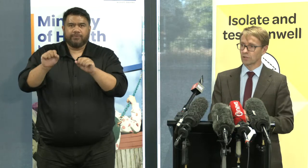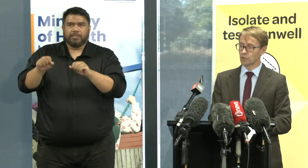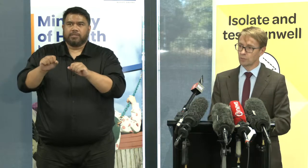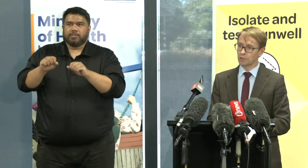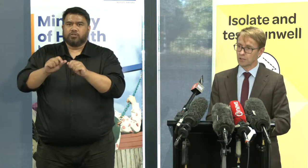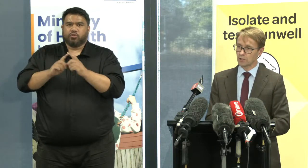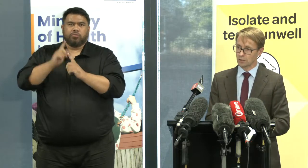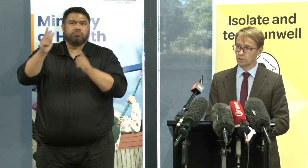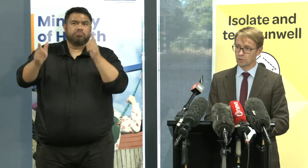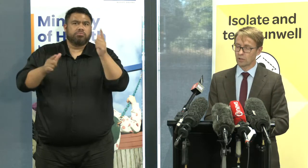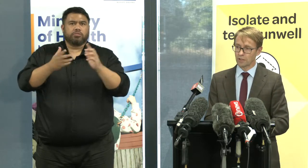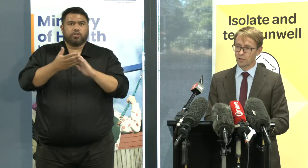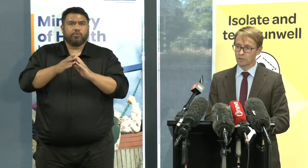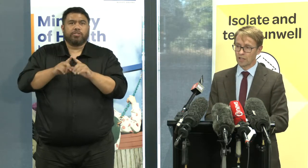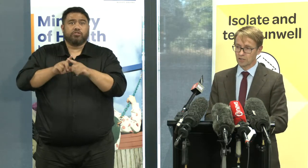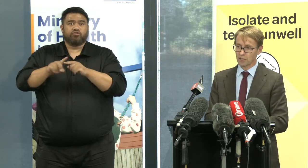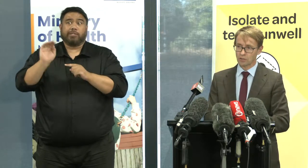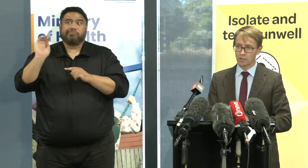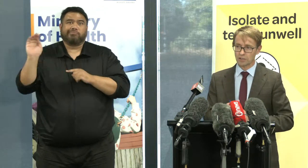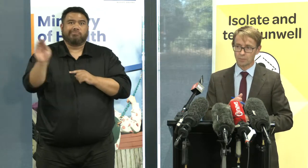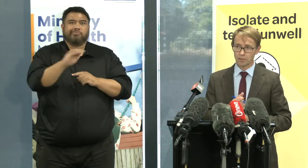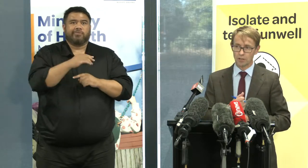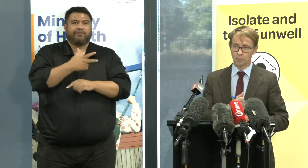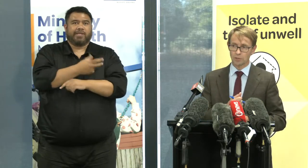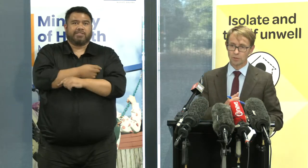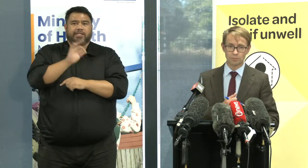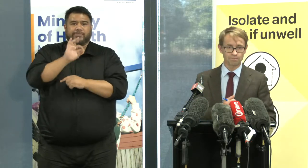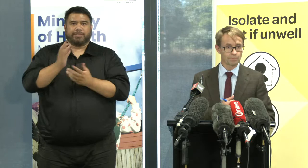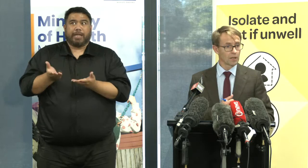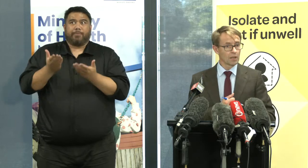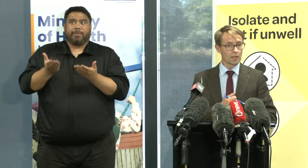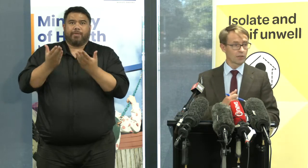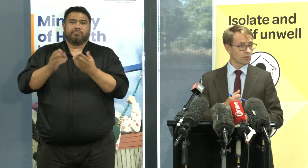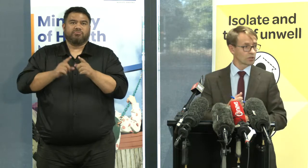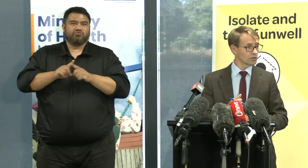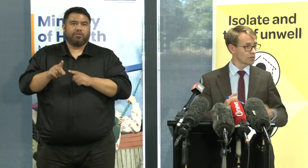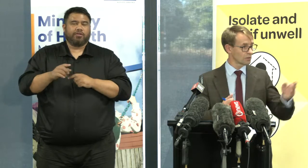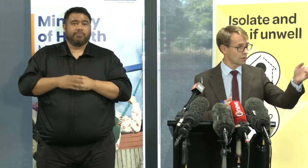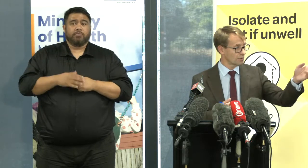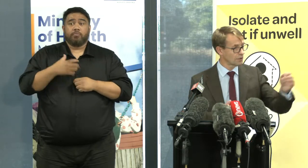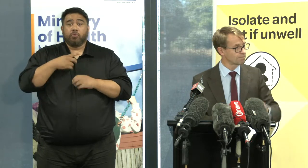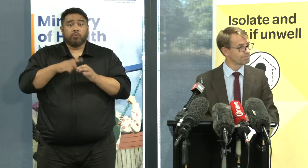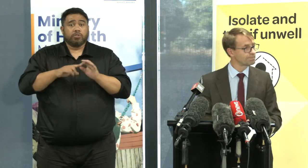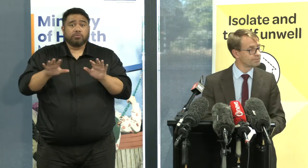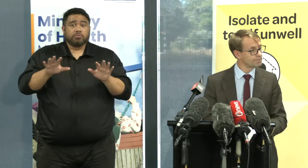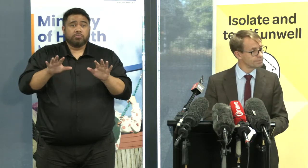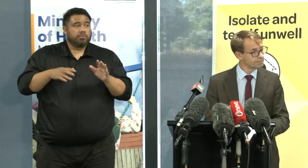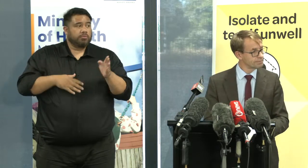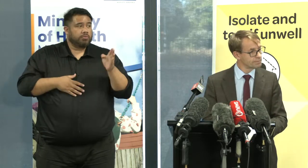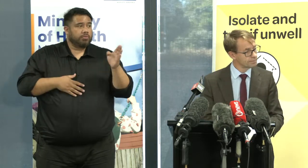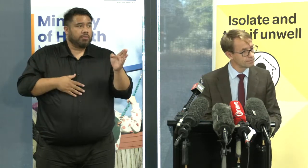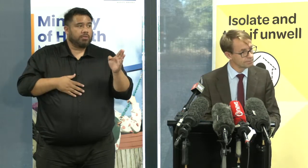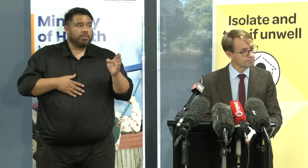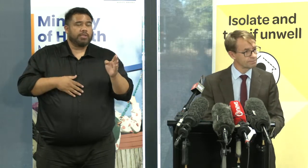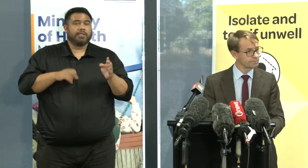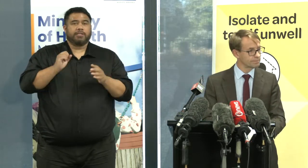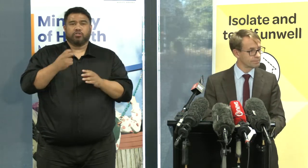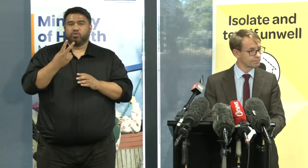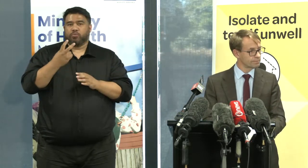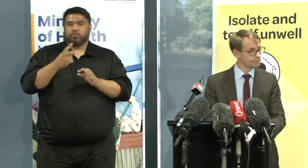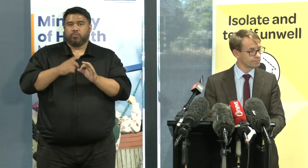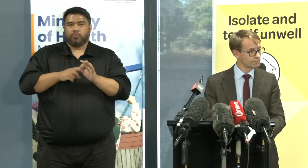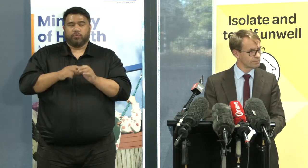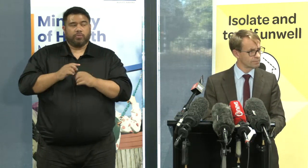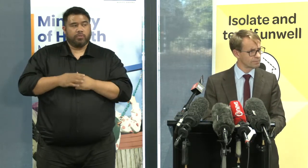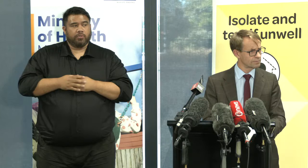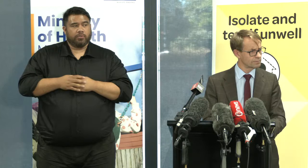small parts of the community to try and get those vaccination rates up as high as possible. Any other questions? A couple of points. The